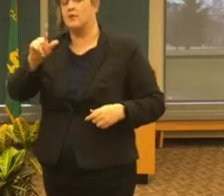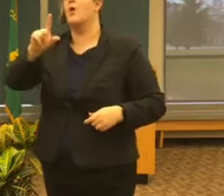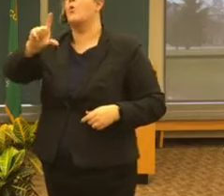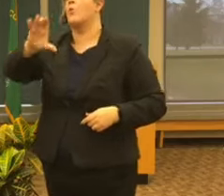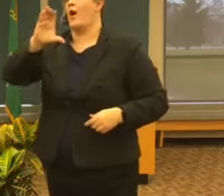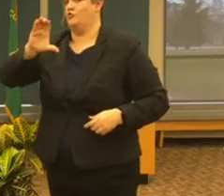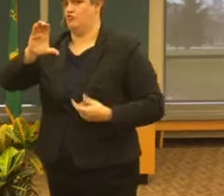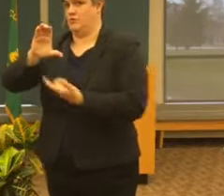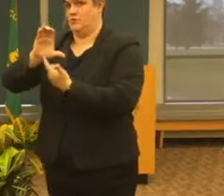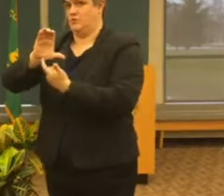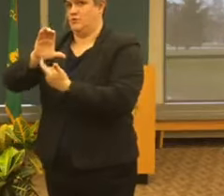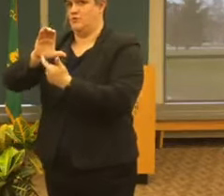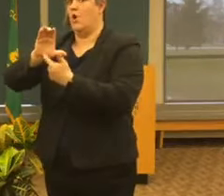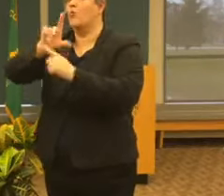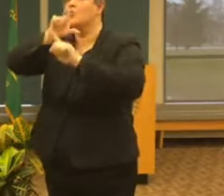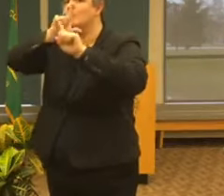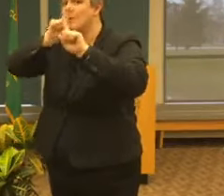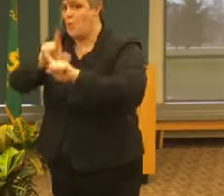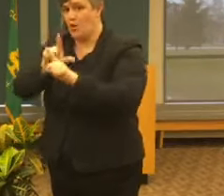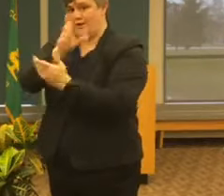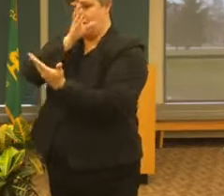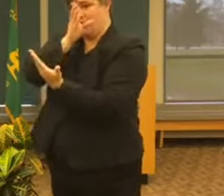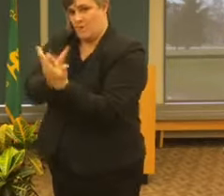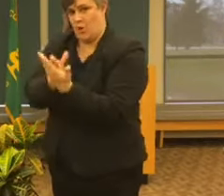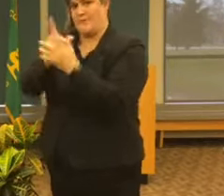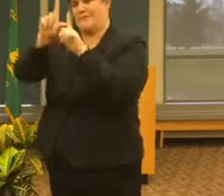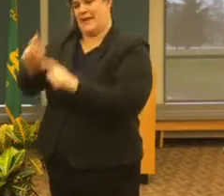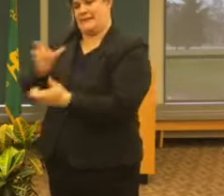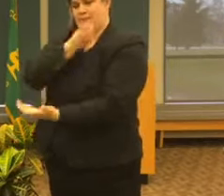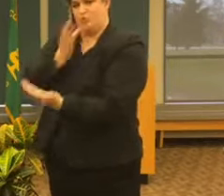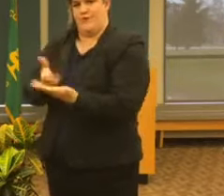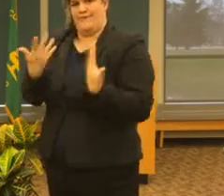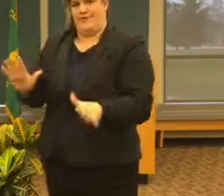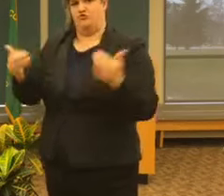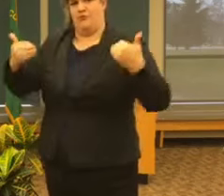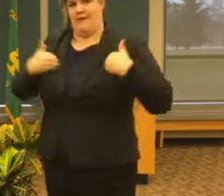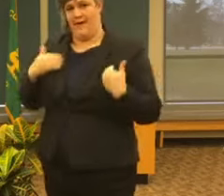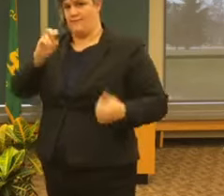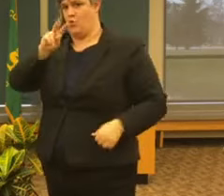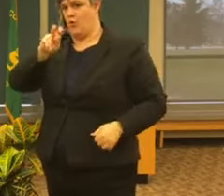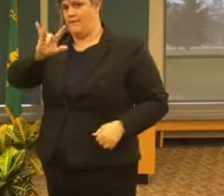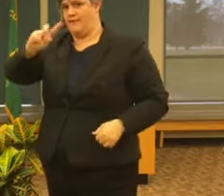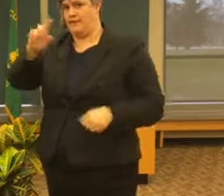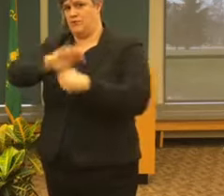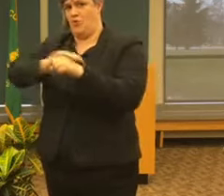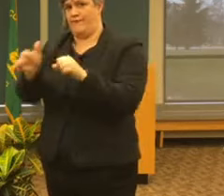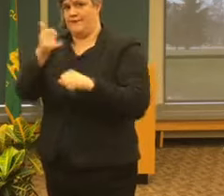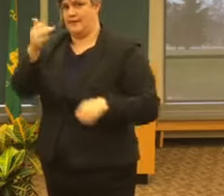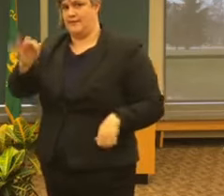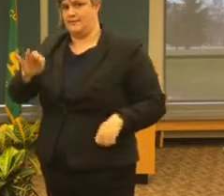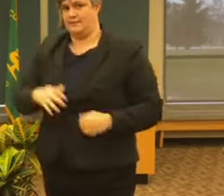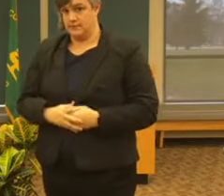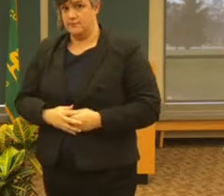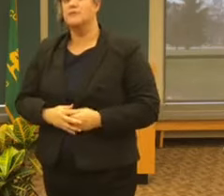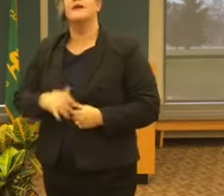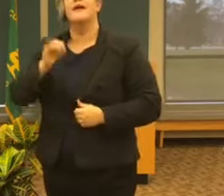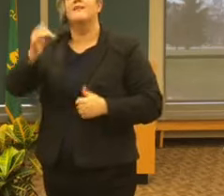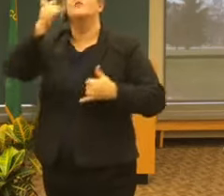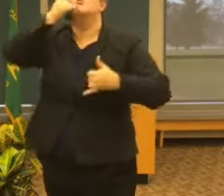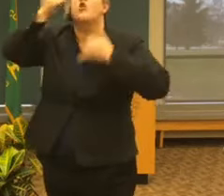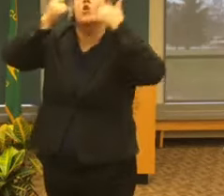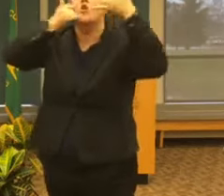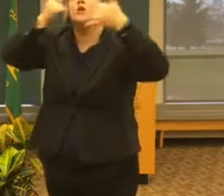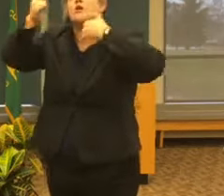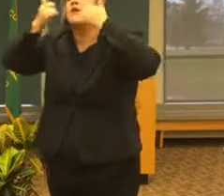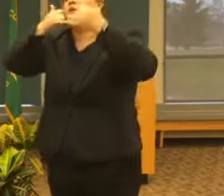100 reported cases. If you called every hospital in Oakland County and asked them, you would get a higher number. But